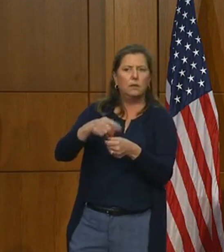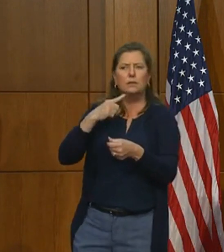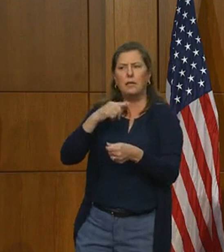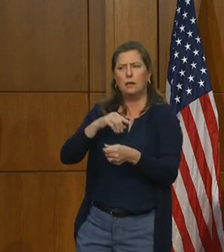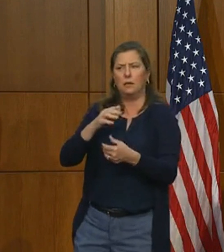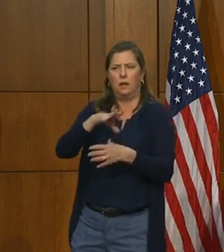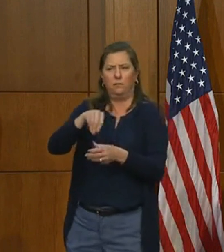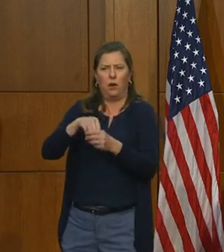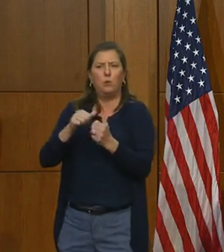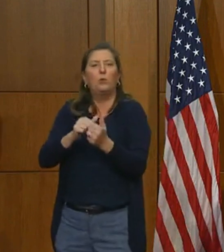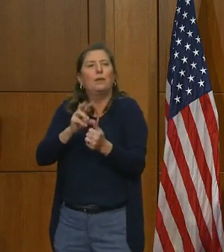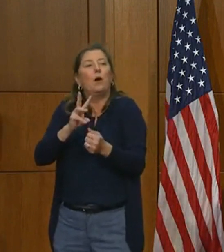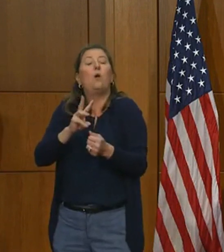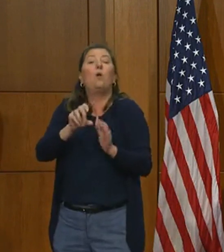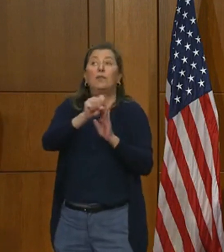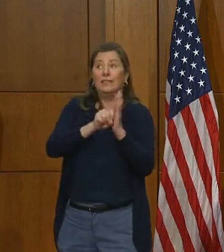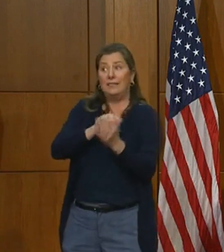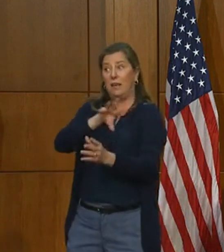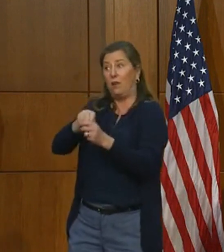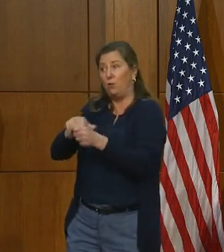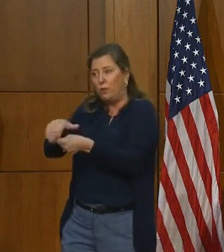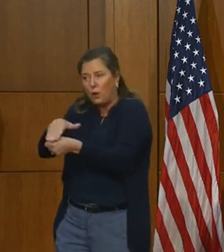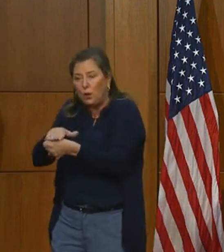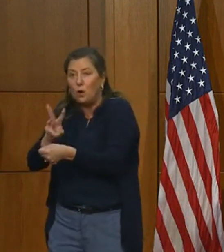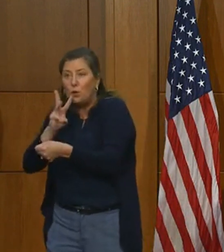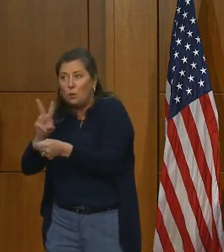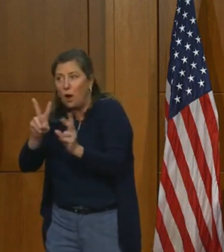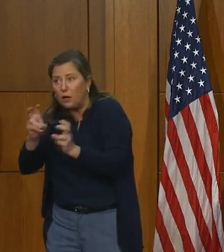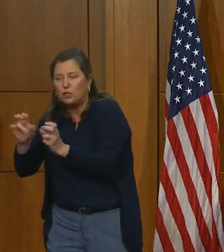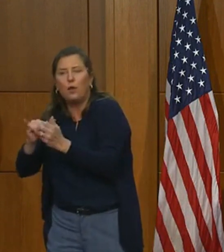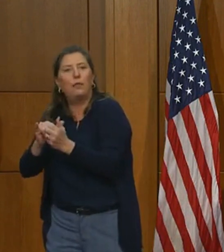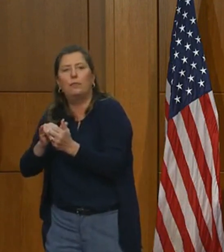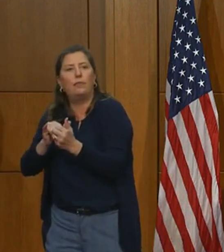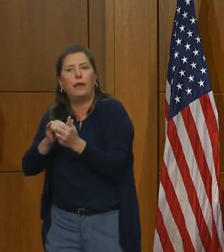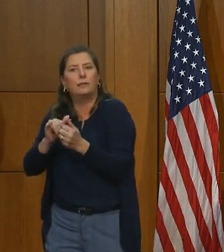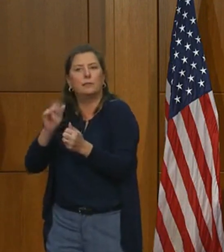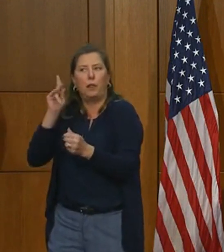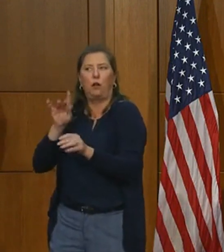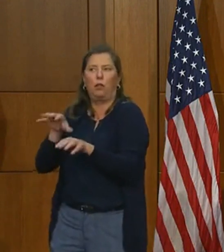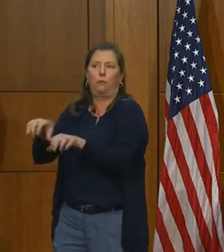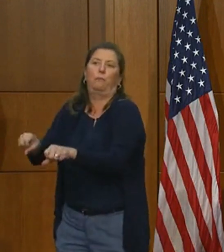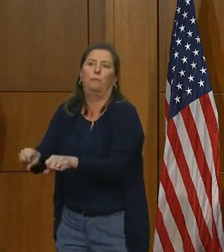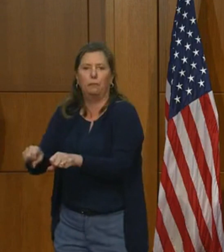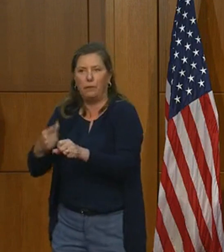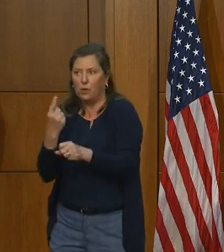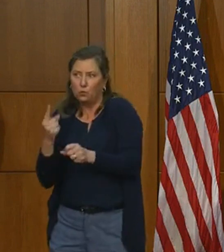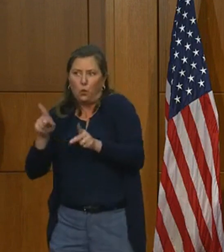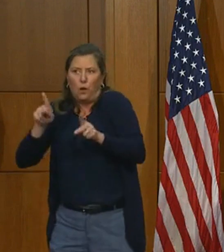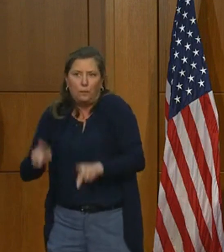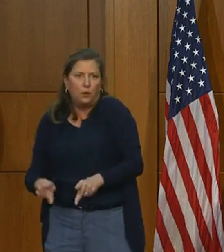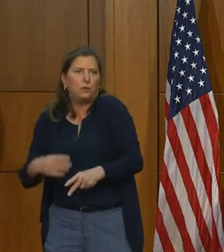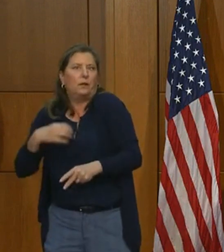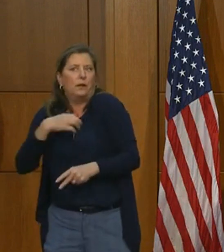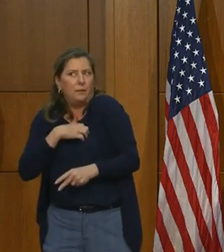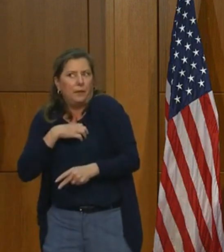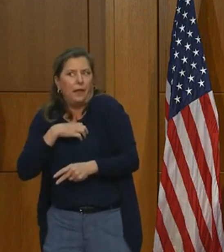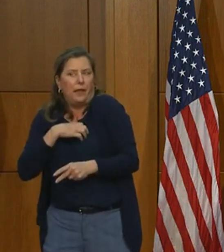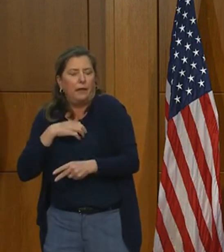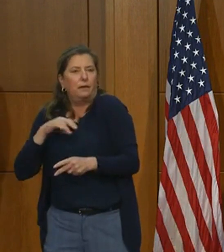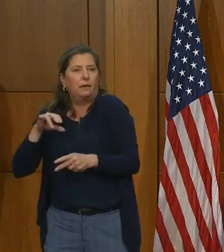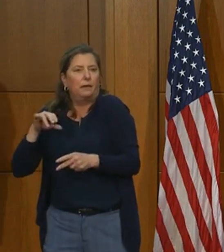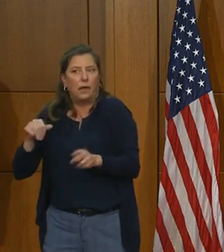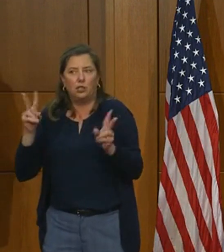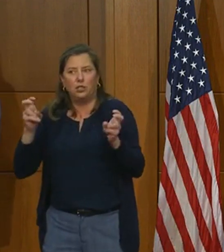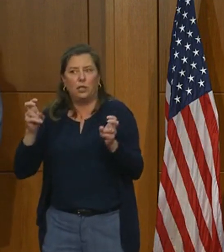the state in the water issue is a political ploy instigated by Delegate Aird based on a complaint by one constituent that she took and,